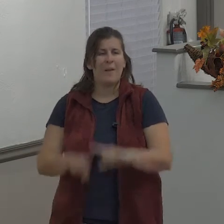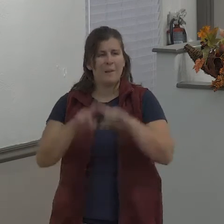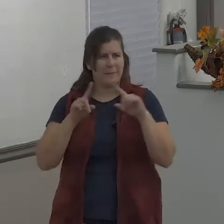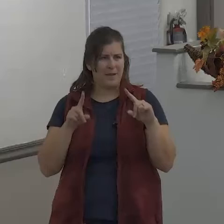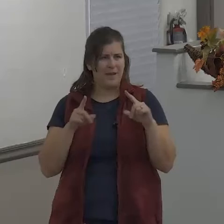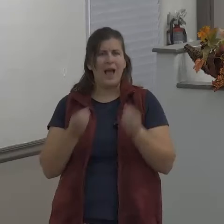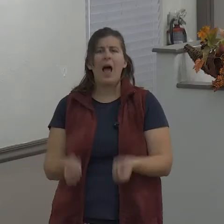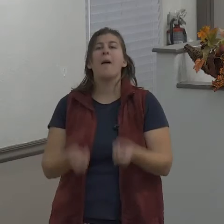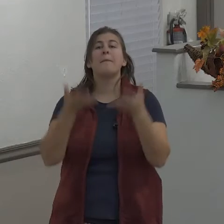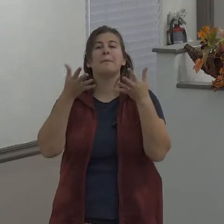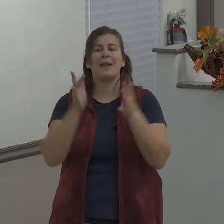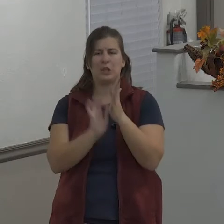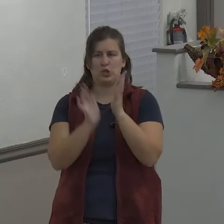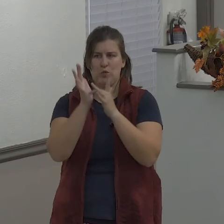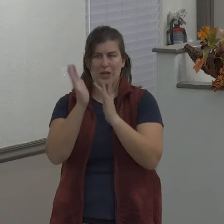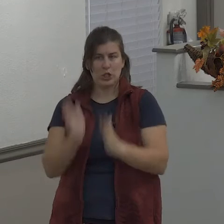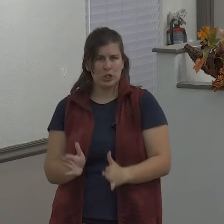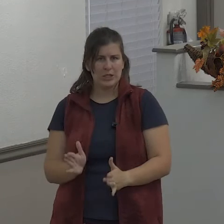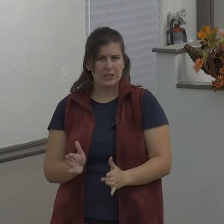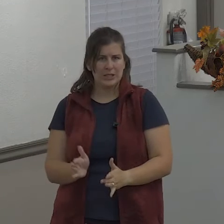But, you know, how many Christians